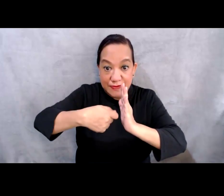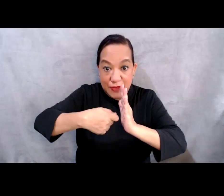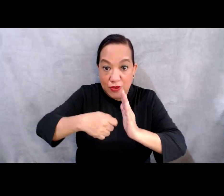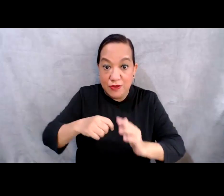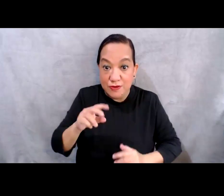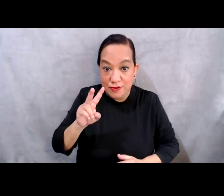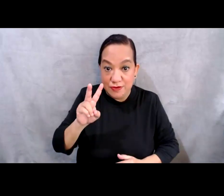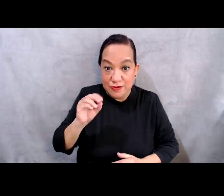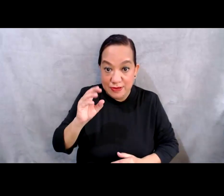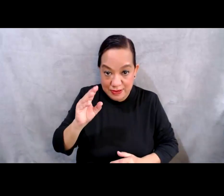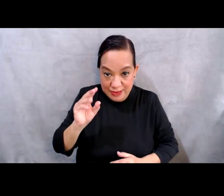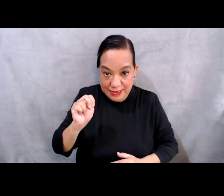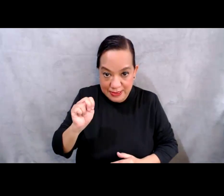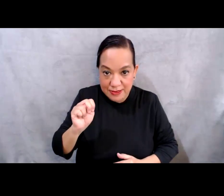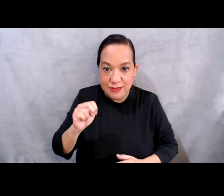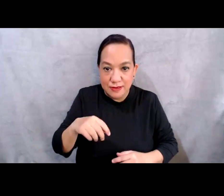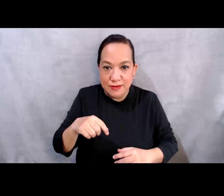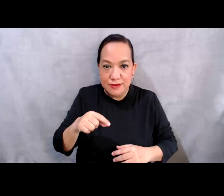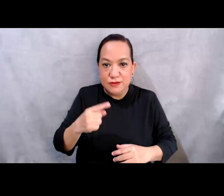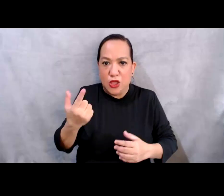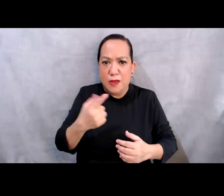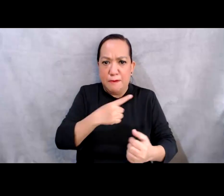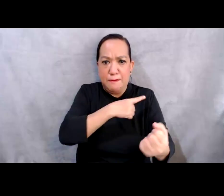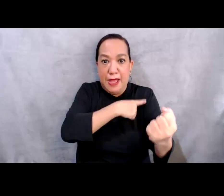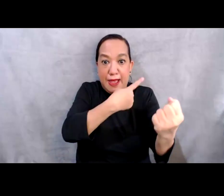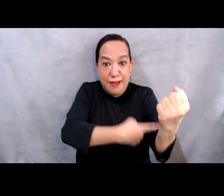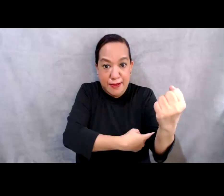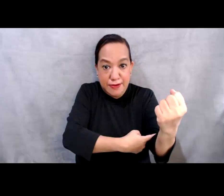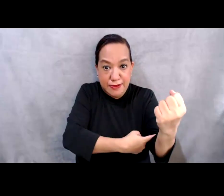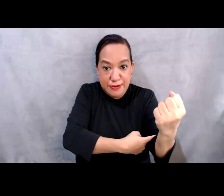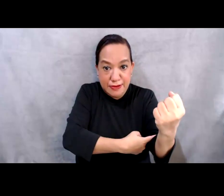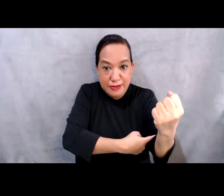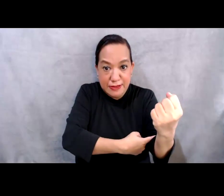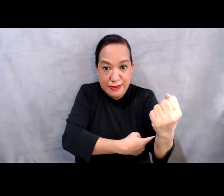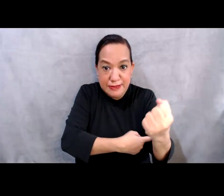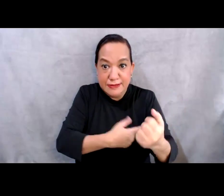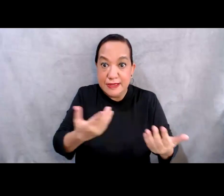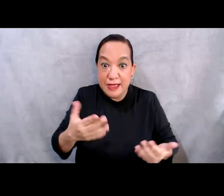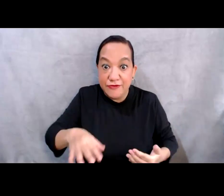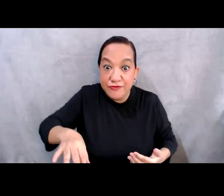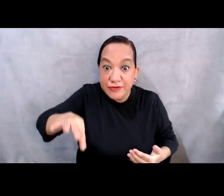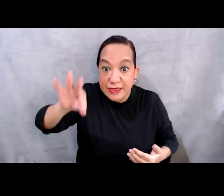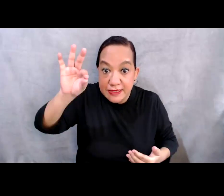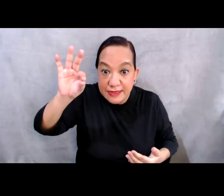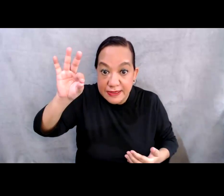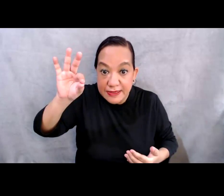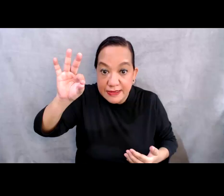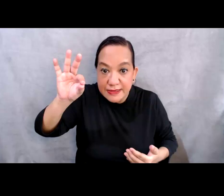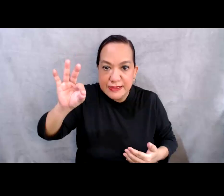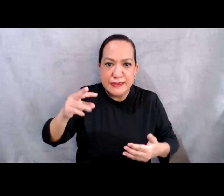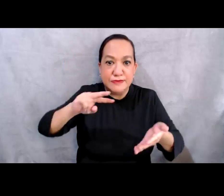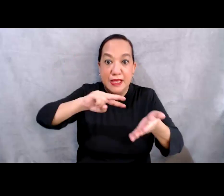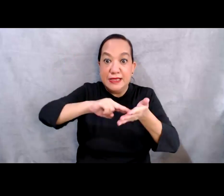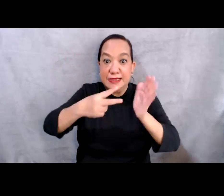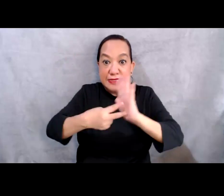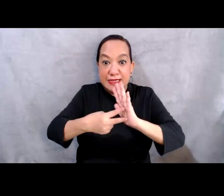52 turbines, but then we found it is located in the bird migration route, and 15 million birds reach Sri